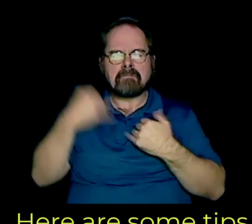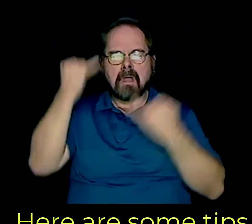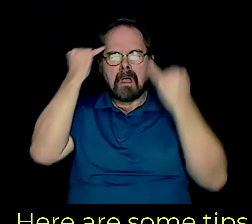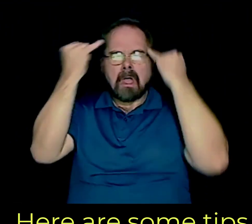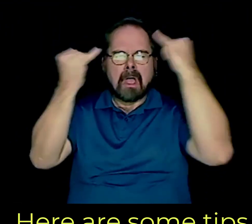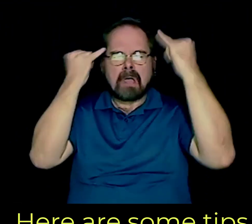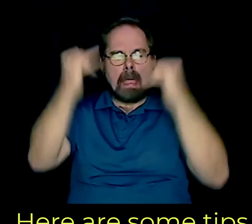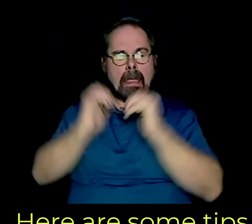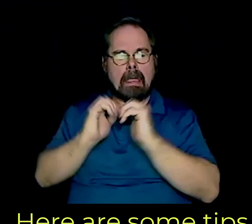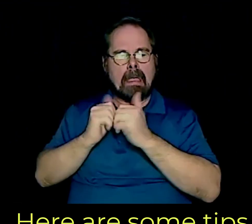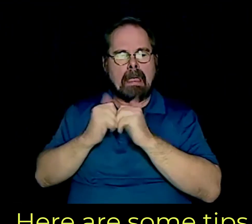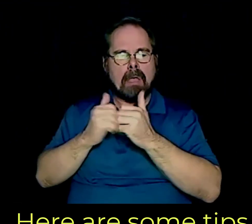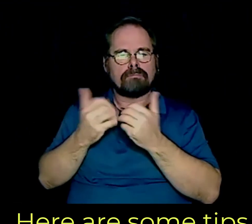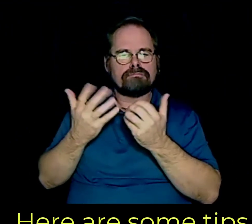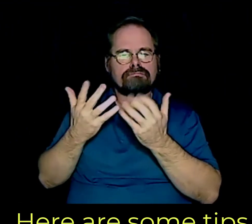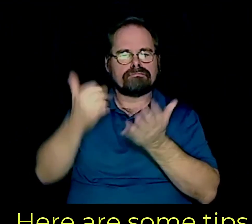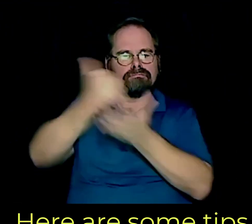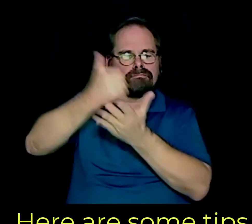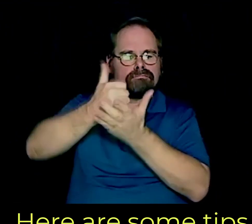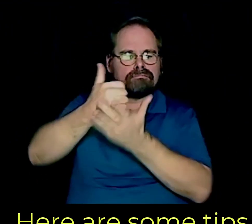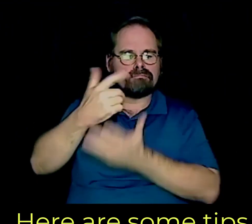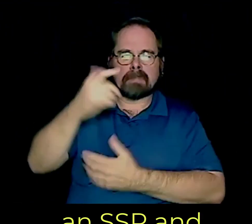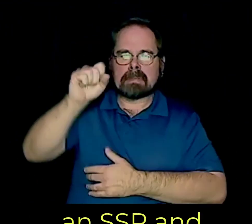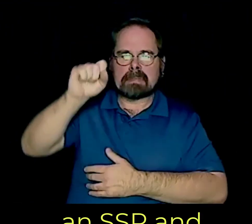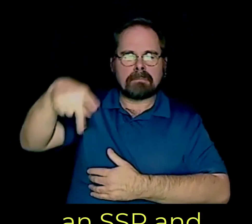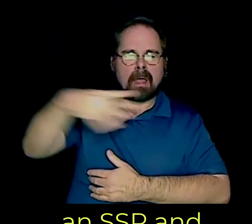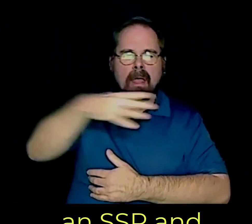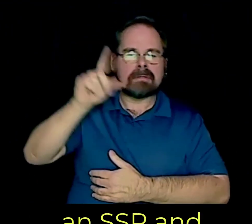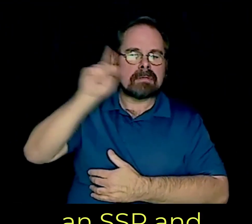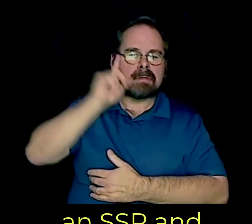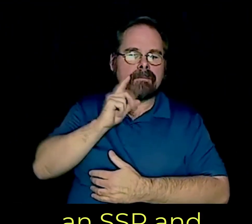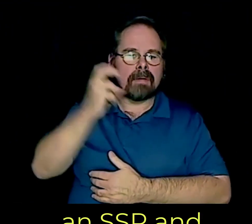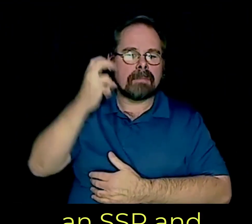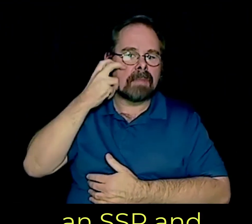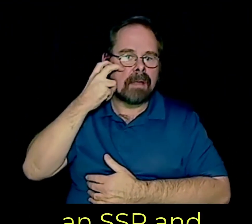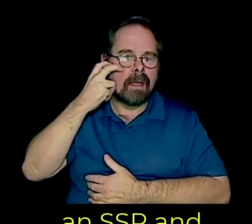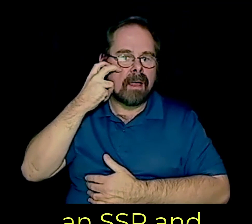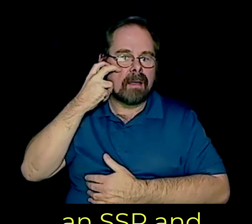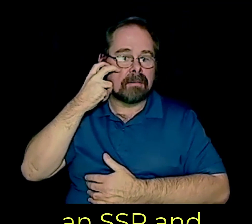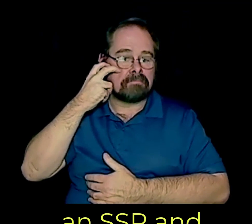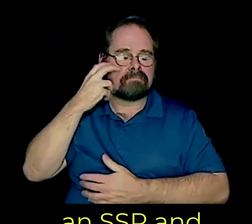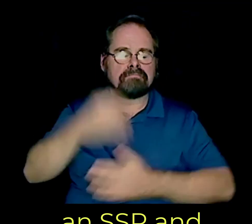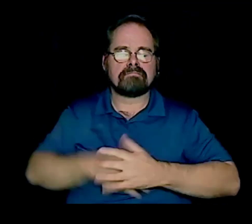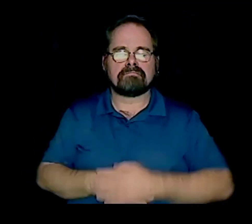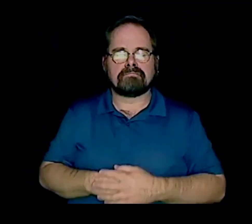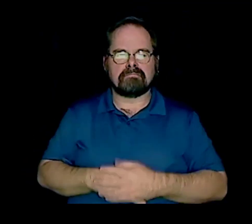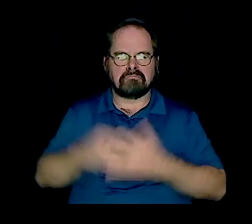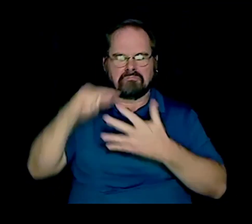Here are some tips when dealing with an SSP and the deafblind individual.